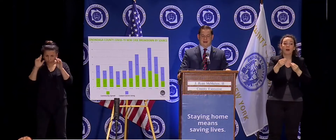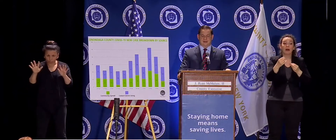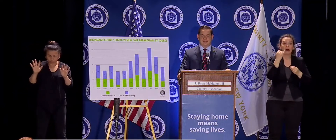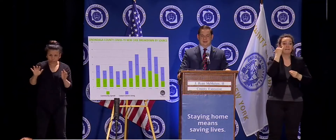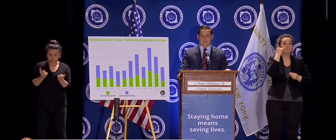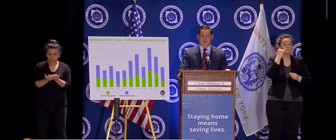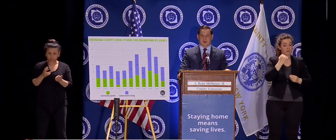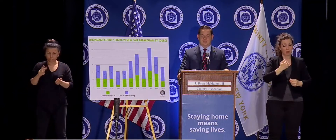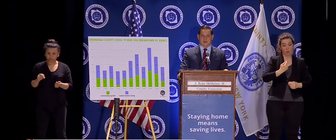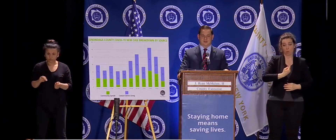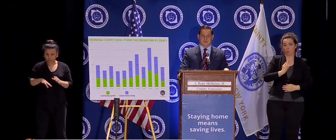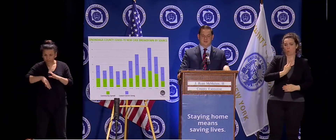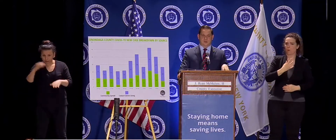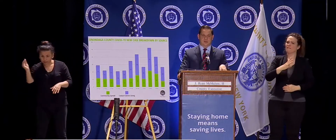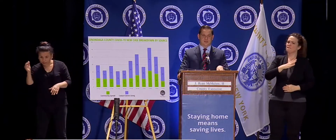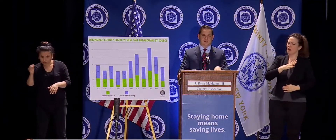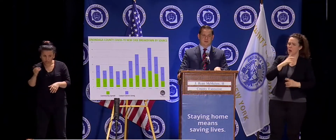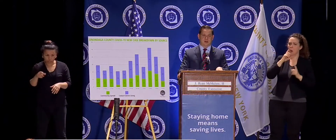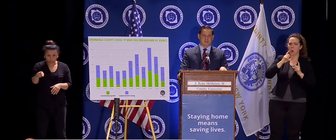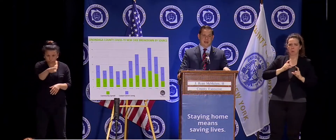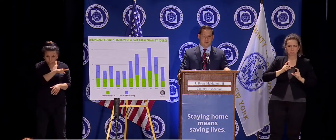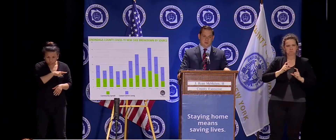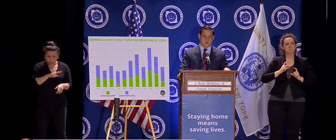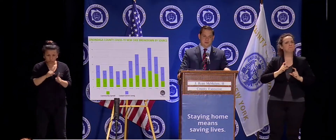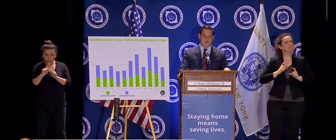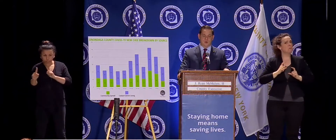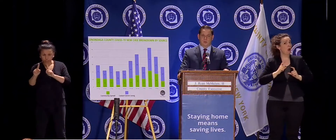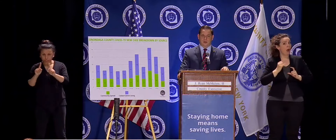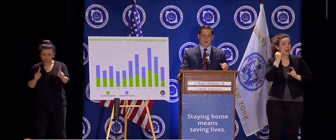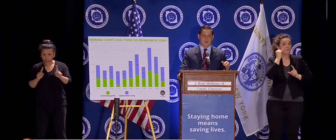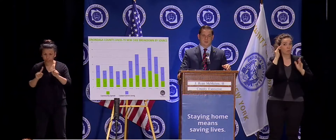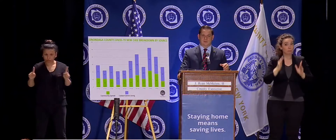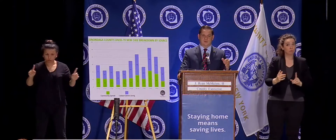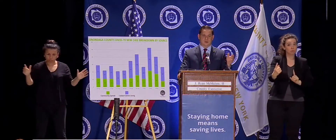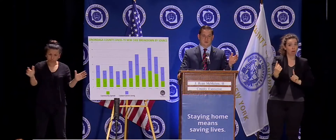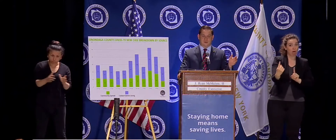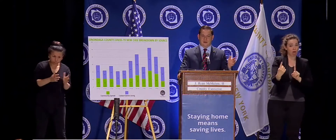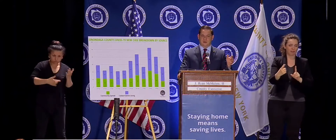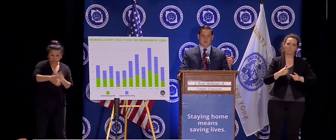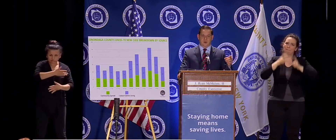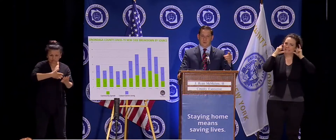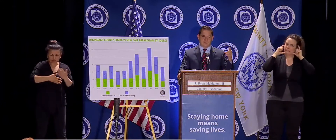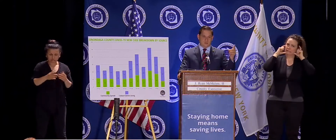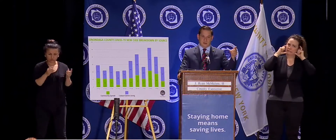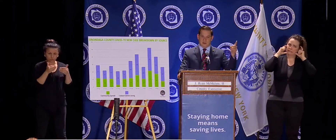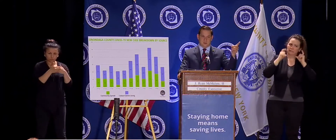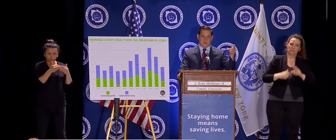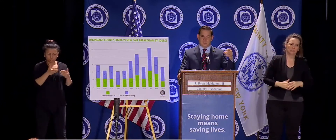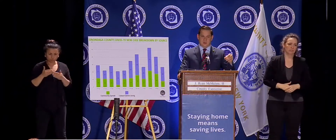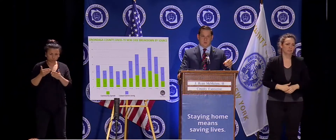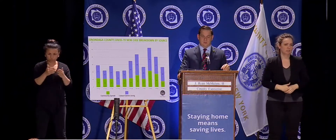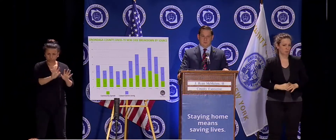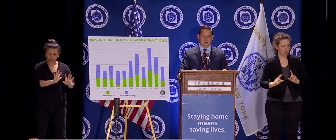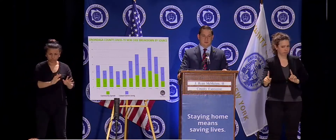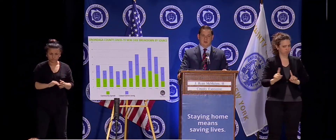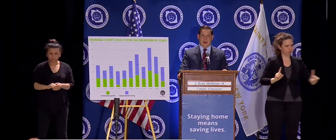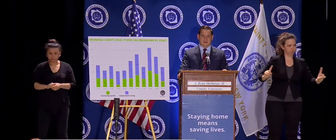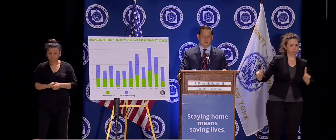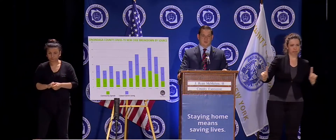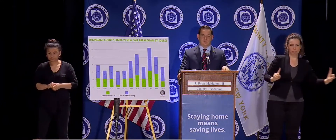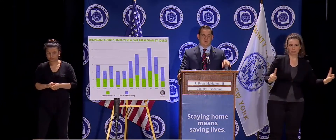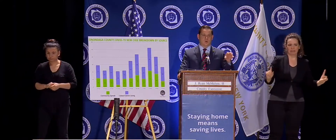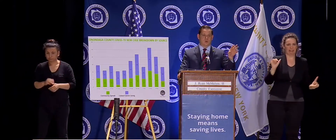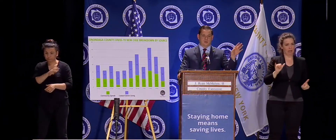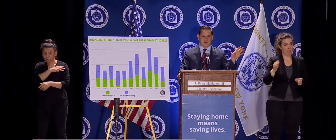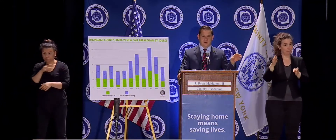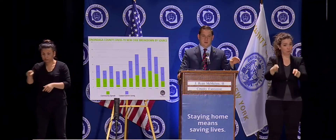we're not putting ourselves in situations of large gatherings. Nobody knows, even if they're your friend, you don't know everybody they've been interacting